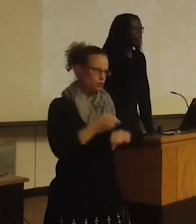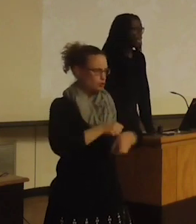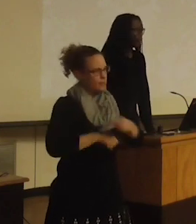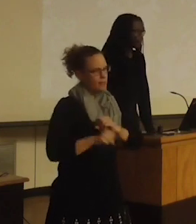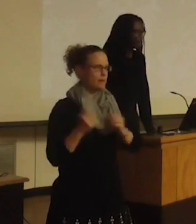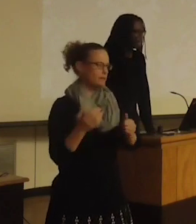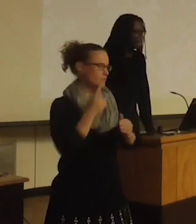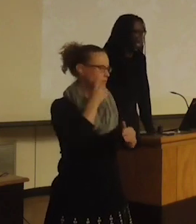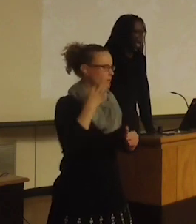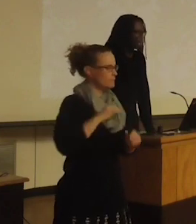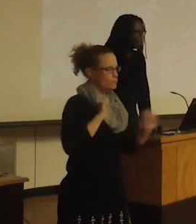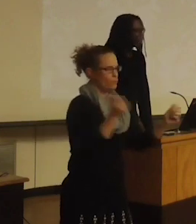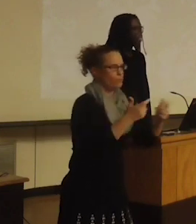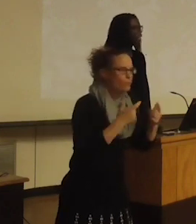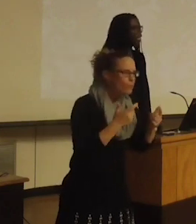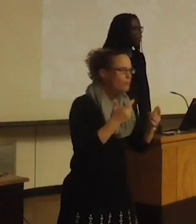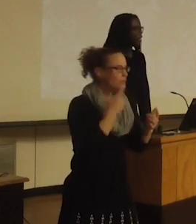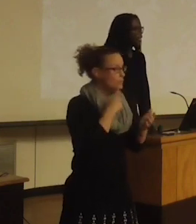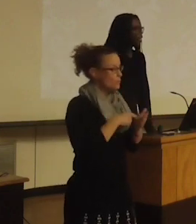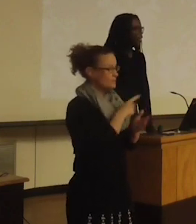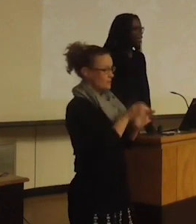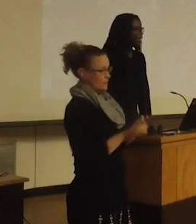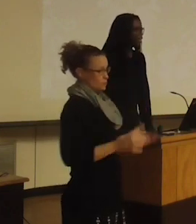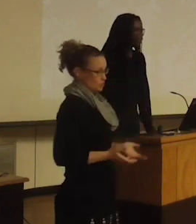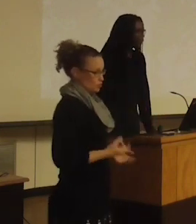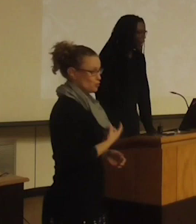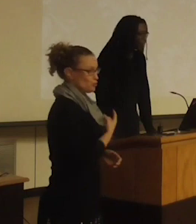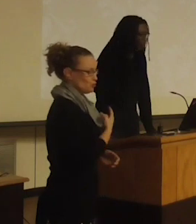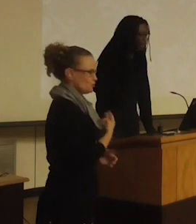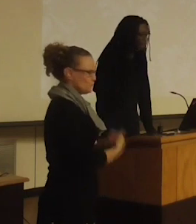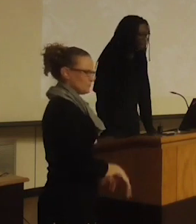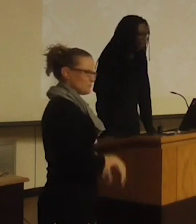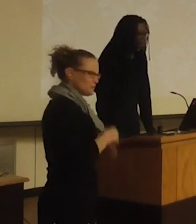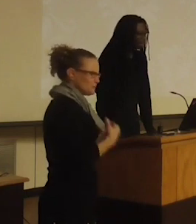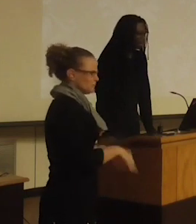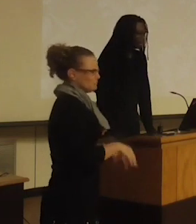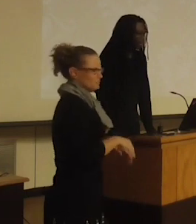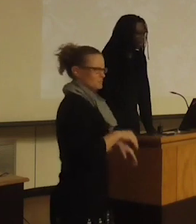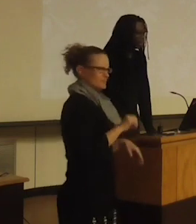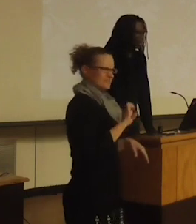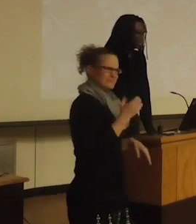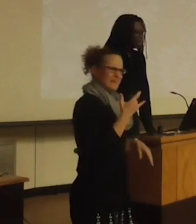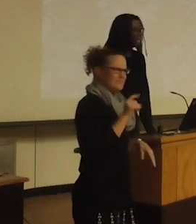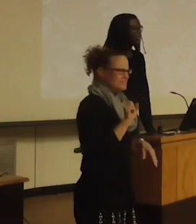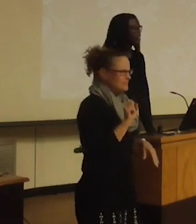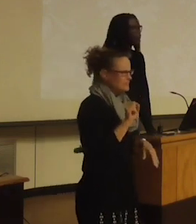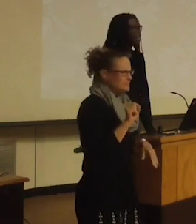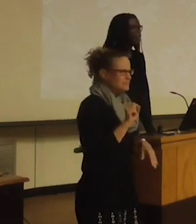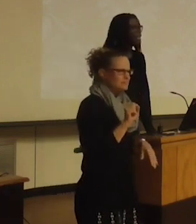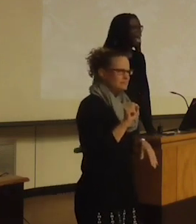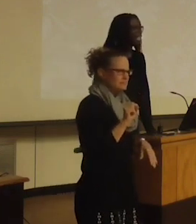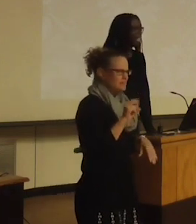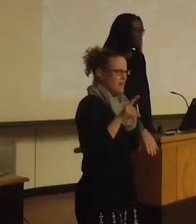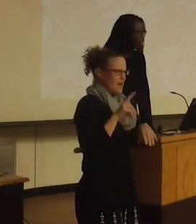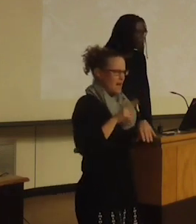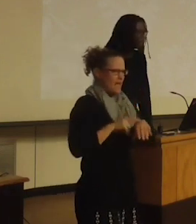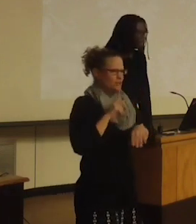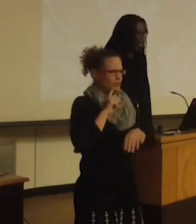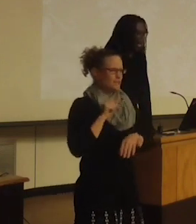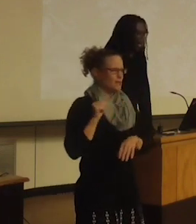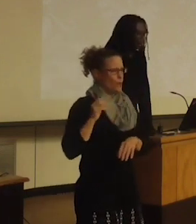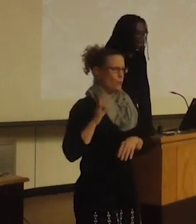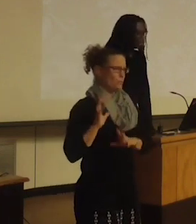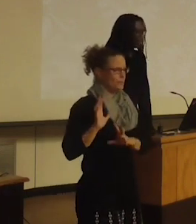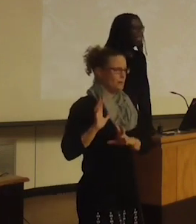for the good of everyone. And notice that the language here is incredibly, like, sexist as well. Like, nature is framed as a